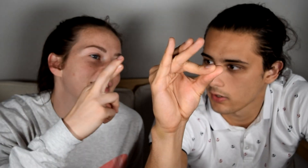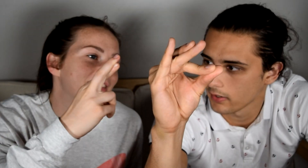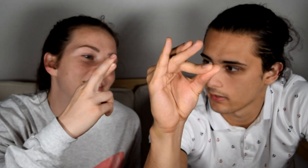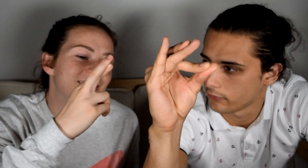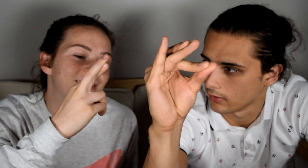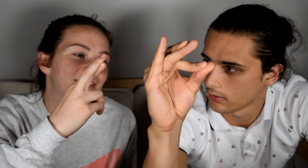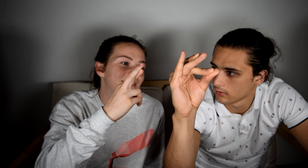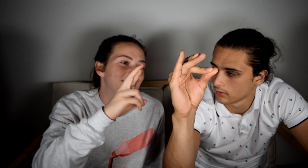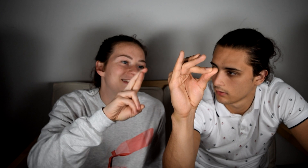extra finger.